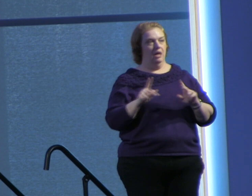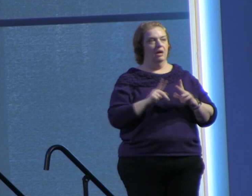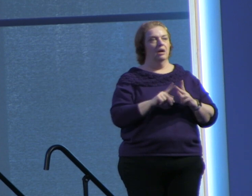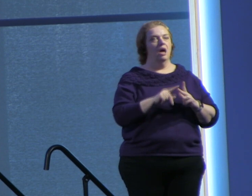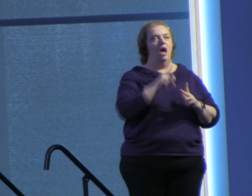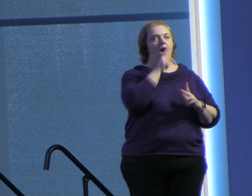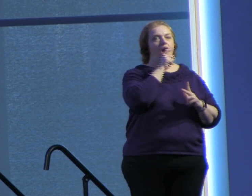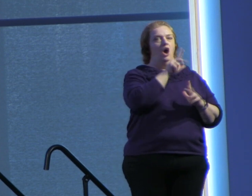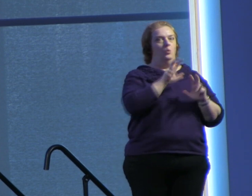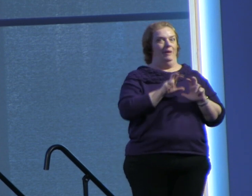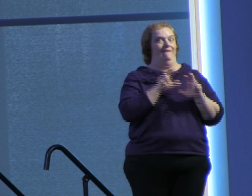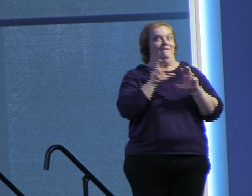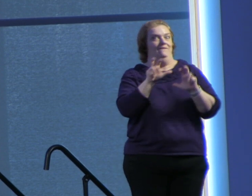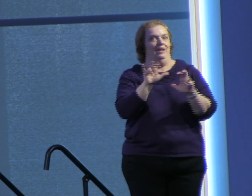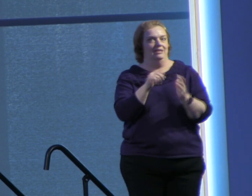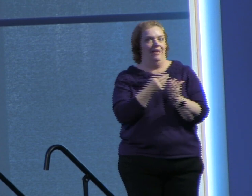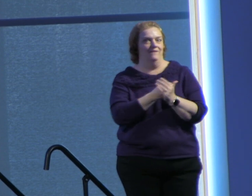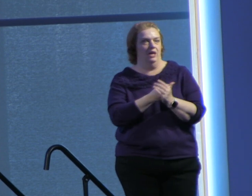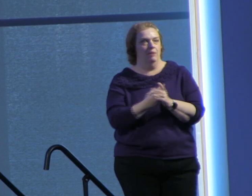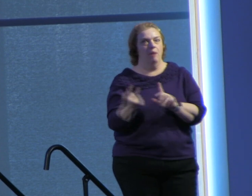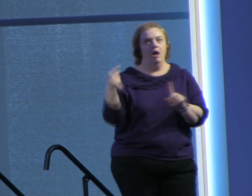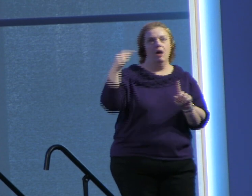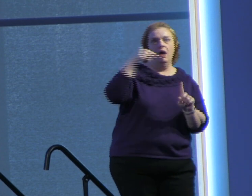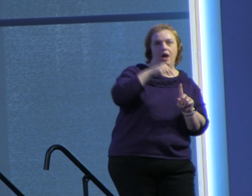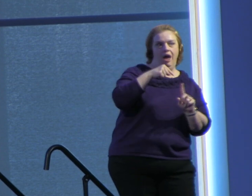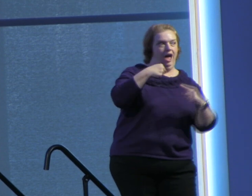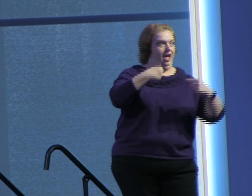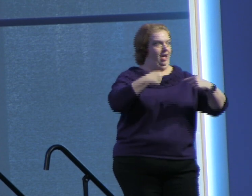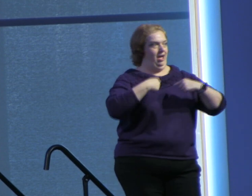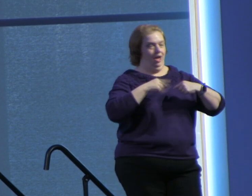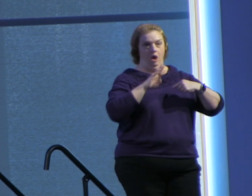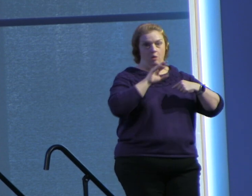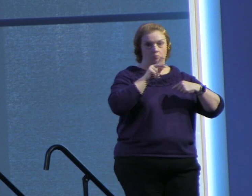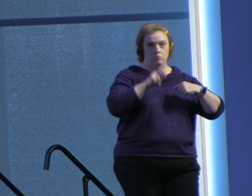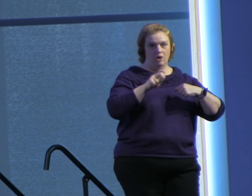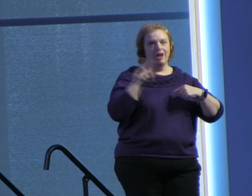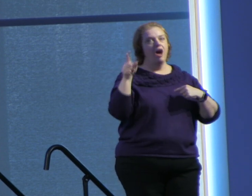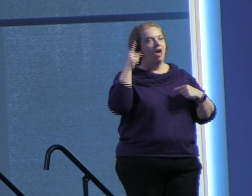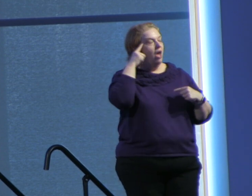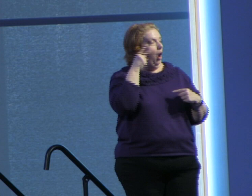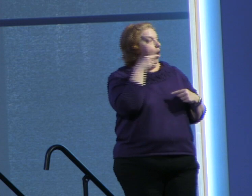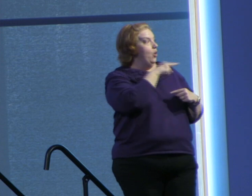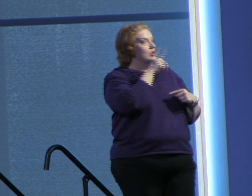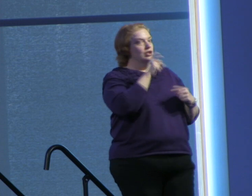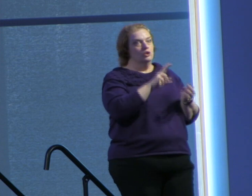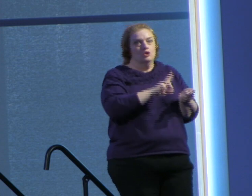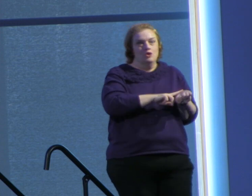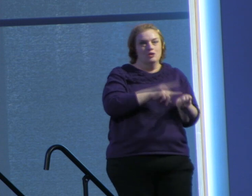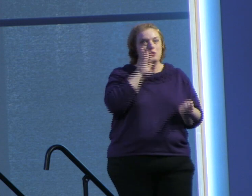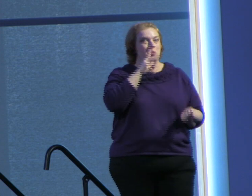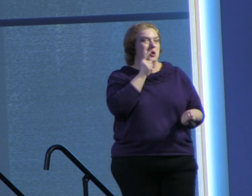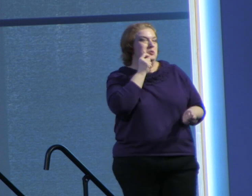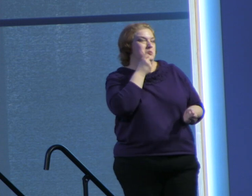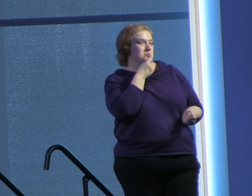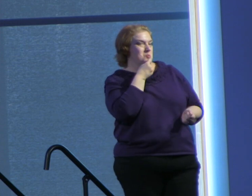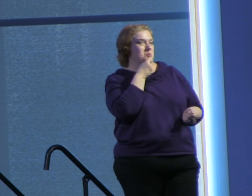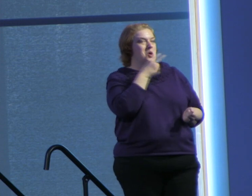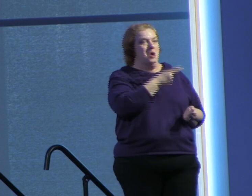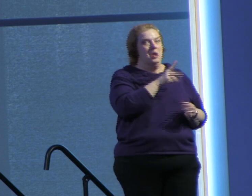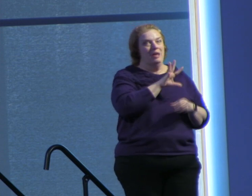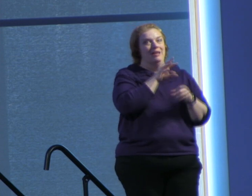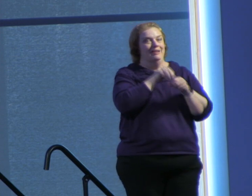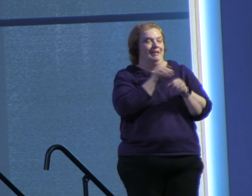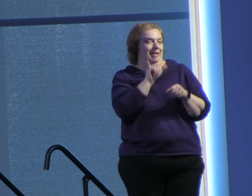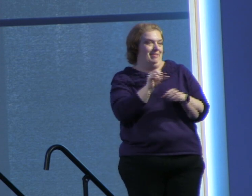in the film? Brooke. We think Brooke should play the nurse. It'll be really cool because she'll get, to be in